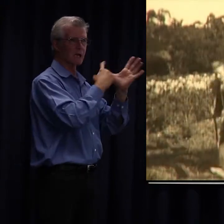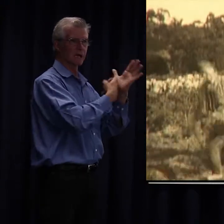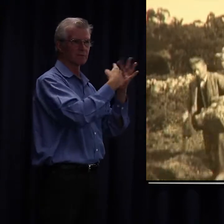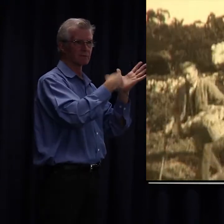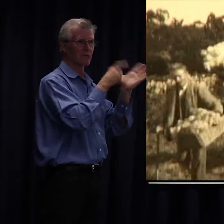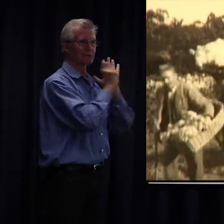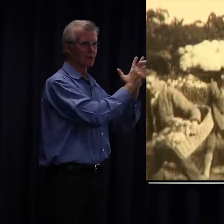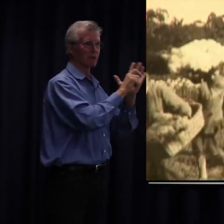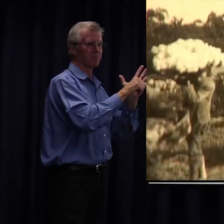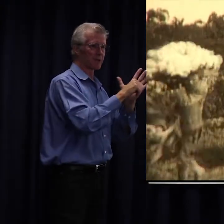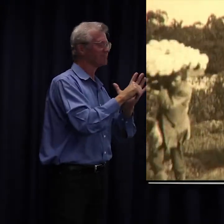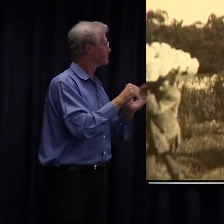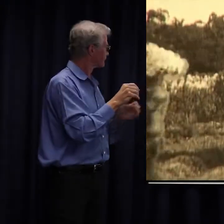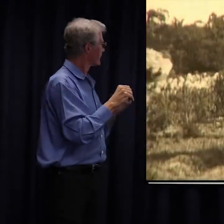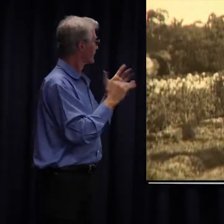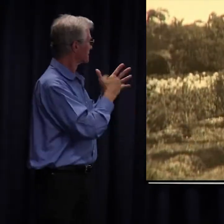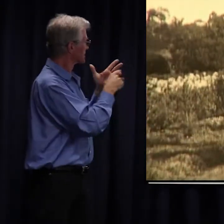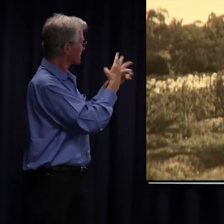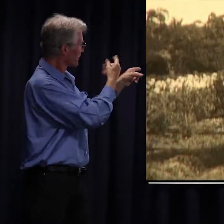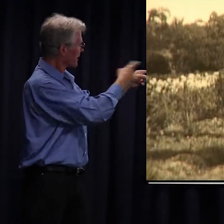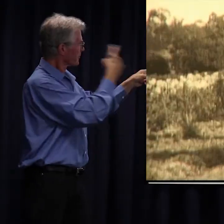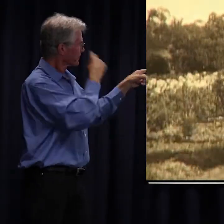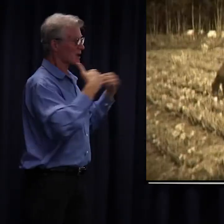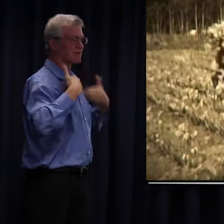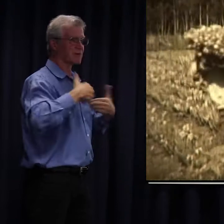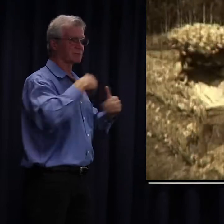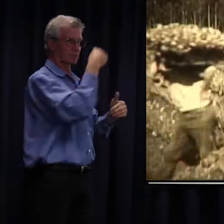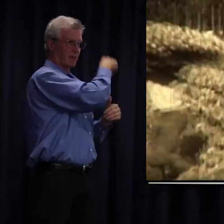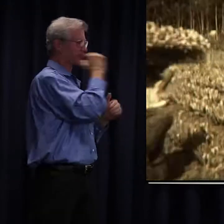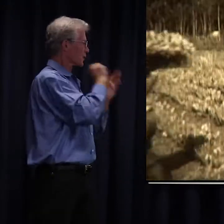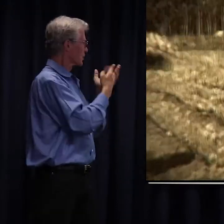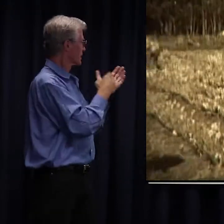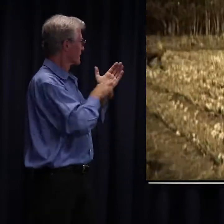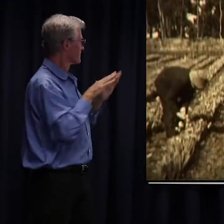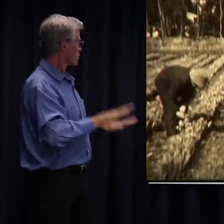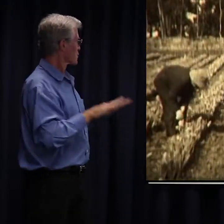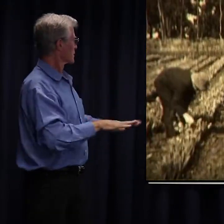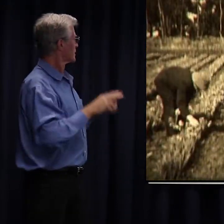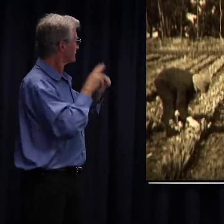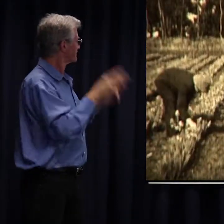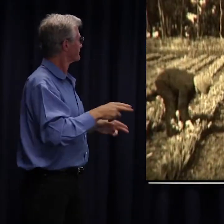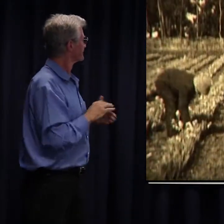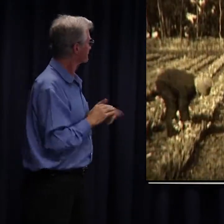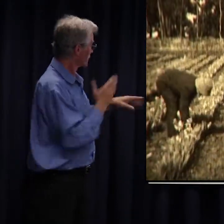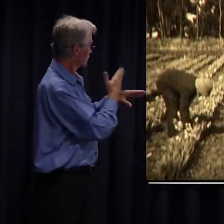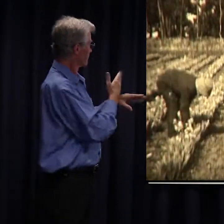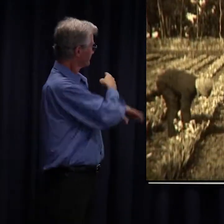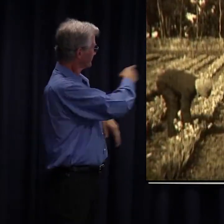selling them at the markets. And this is how deaf people raised money. Some people lived at the Blackburn hostel and